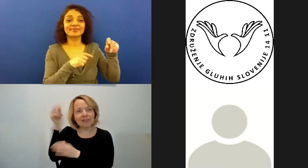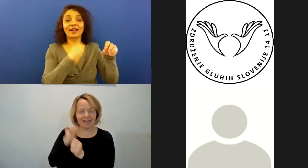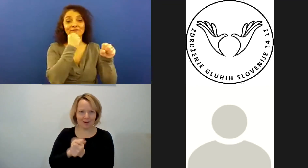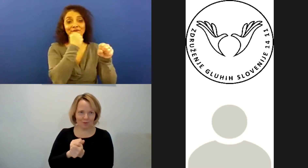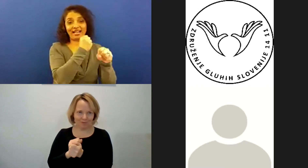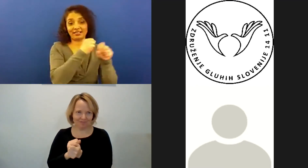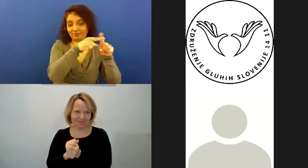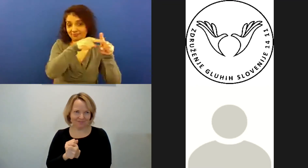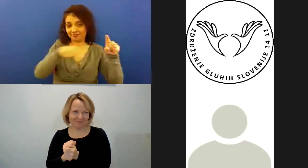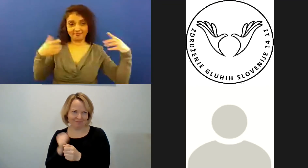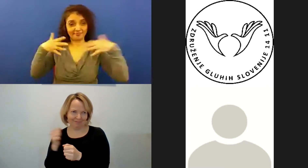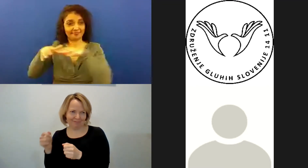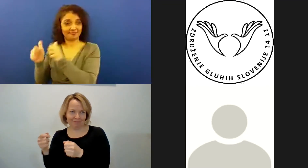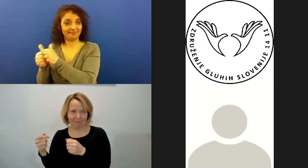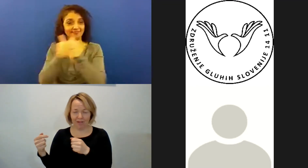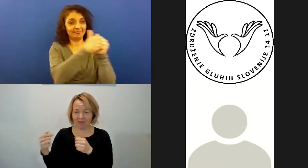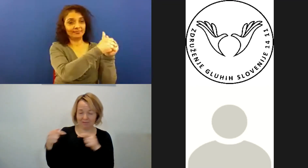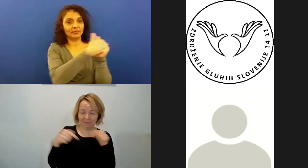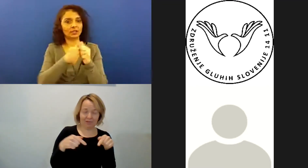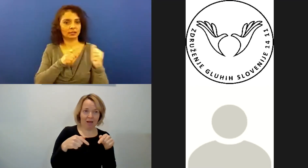And we happened to stay in the same hotel.